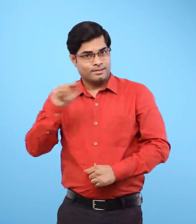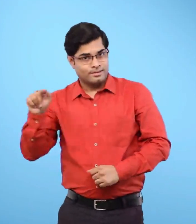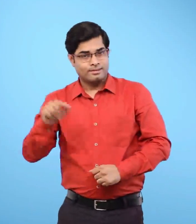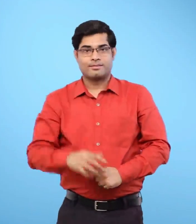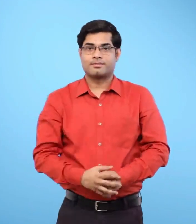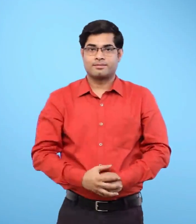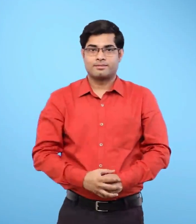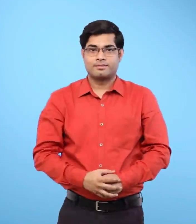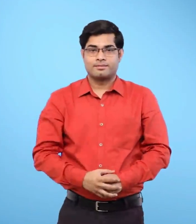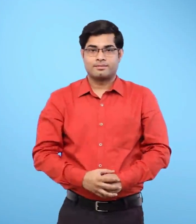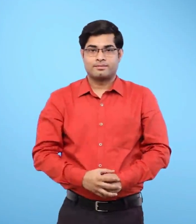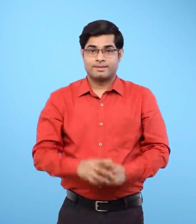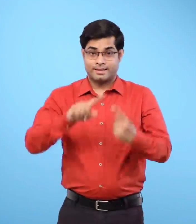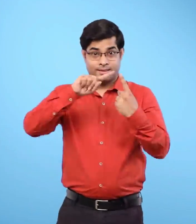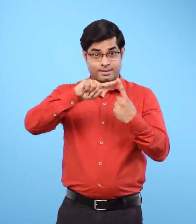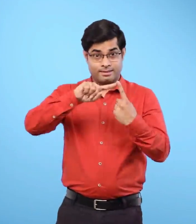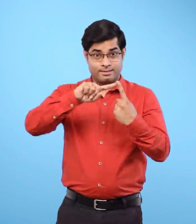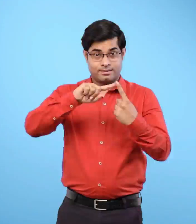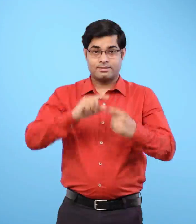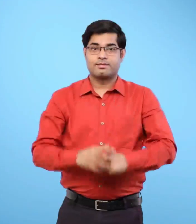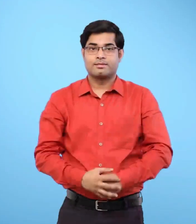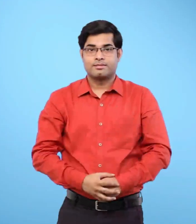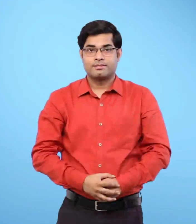Dash. E.